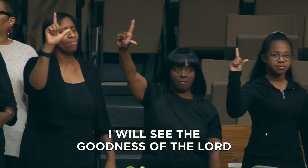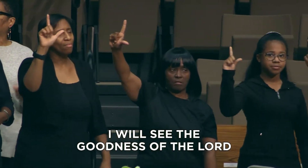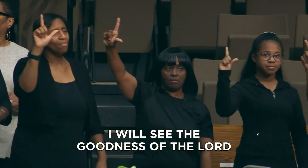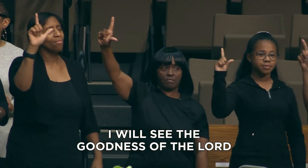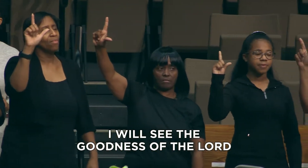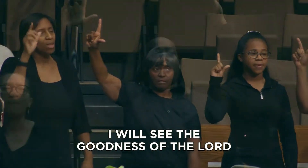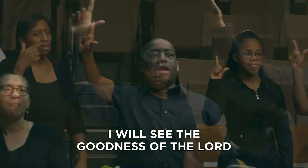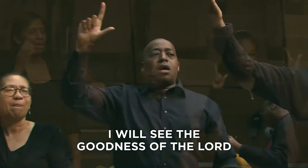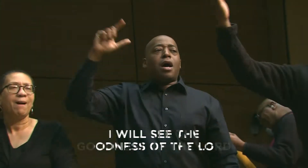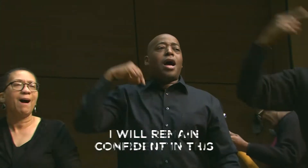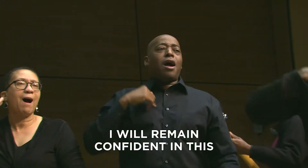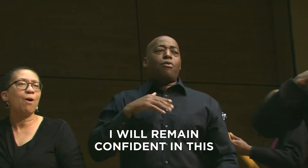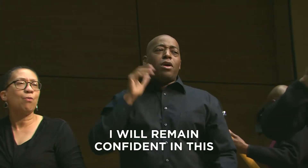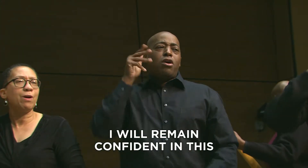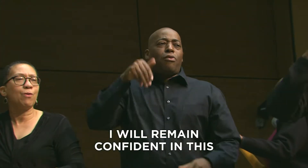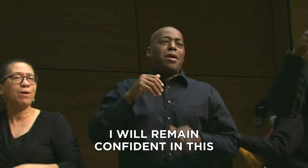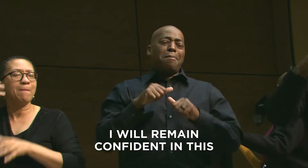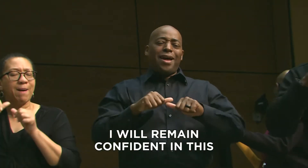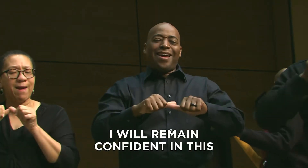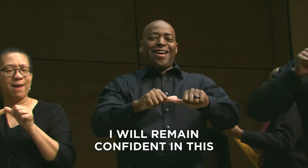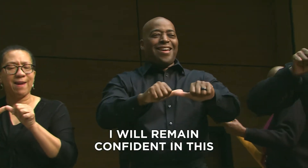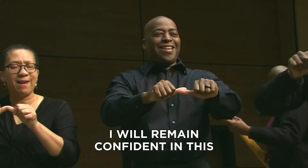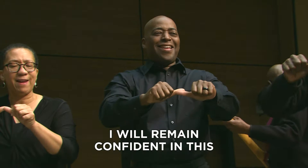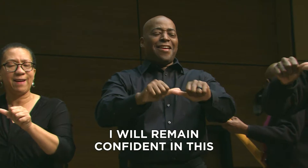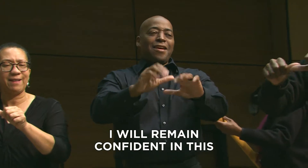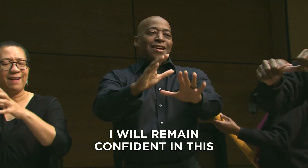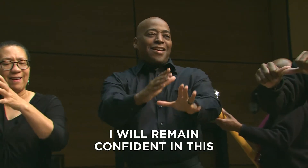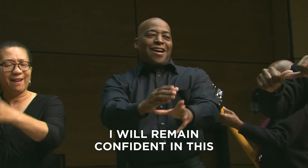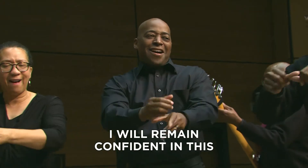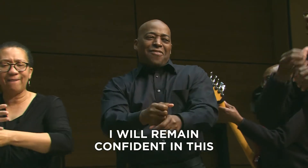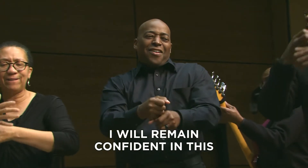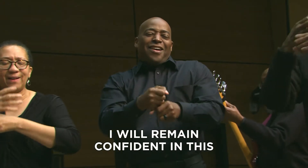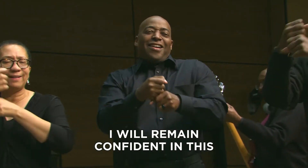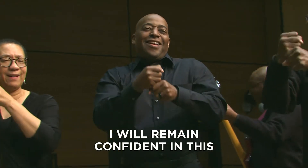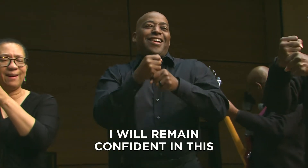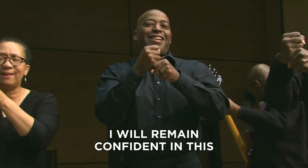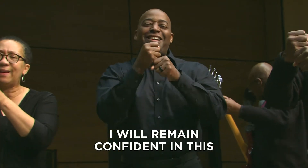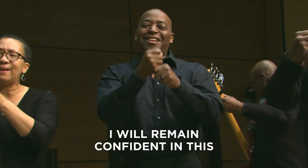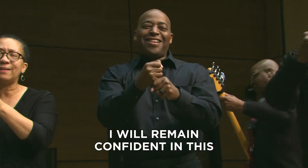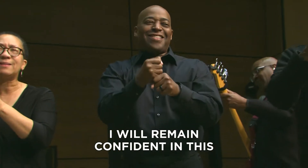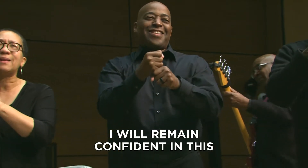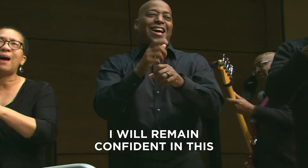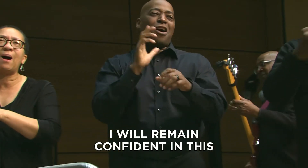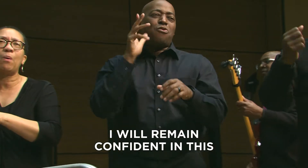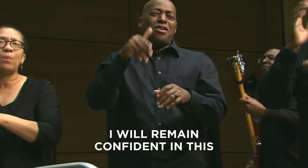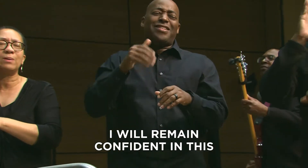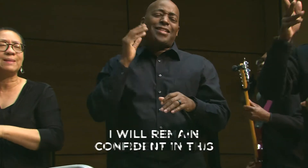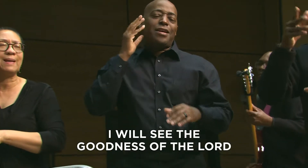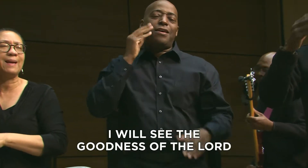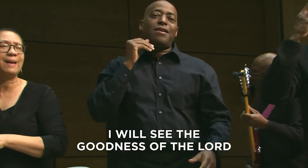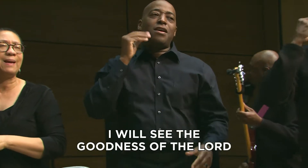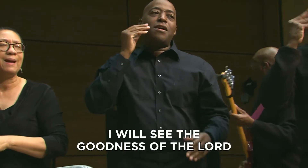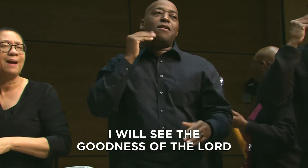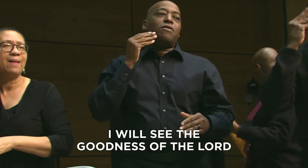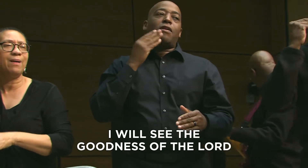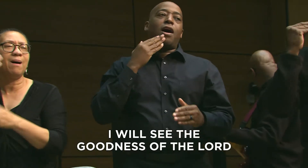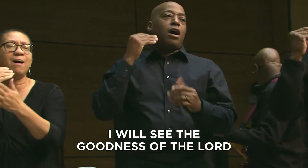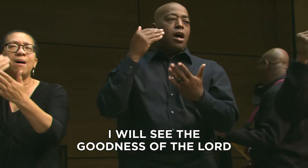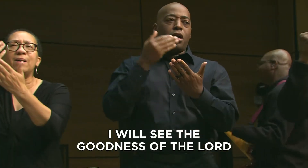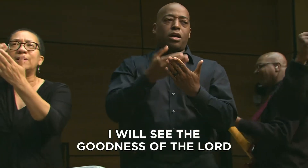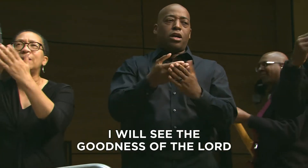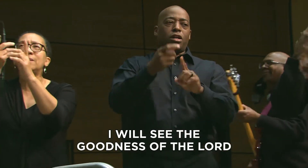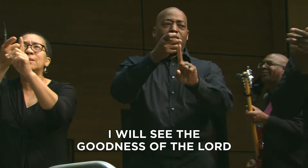Come on, if you're confident, sing that. I will remain confident, I will see